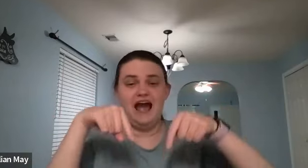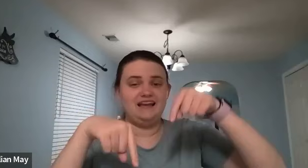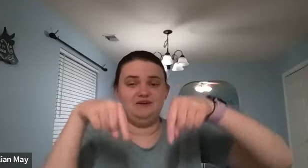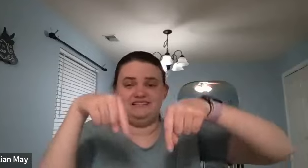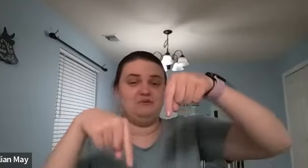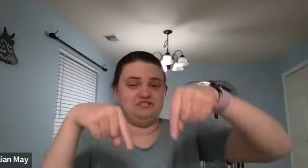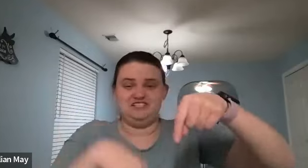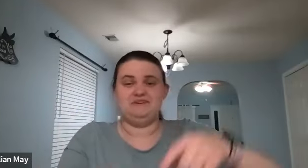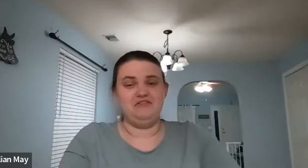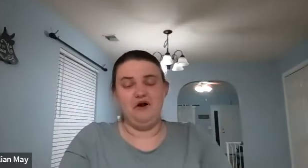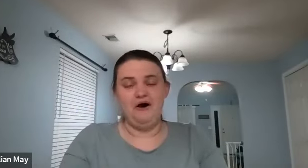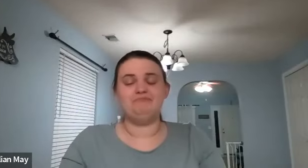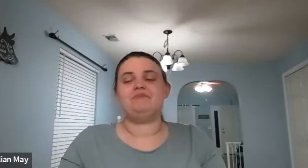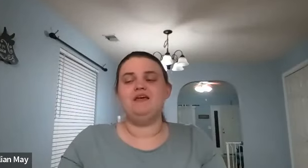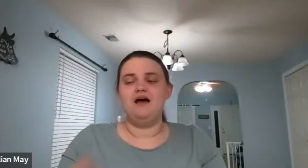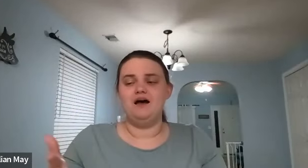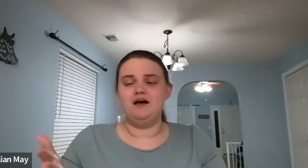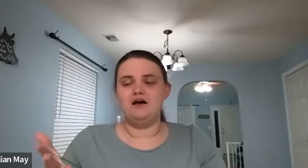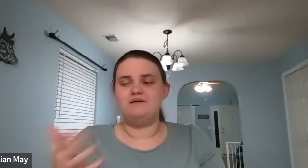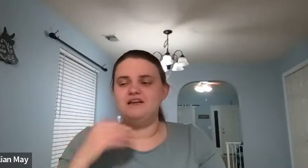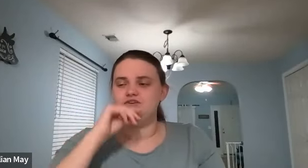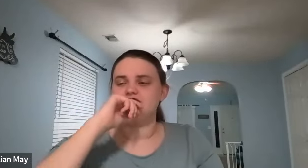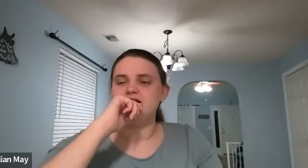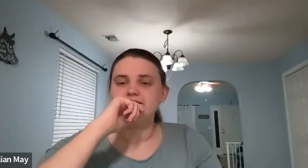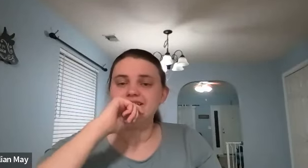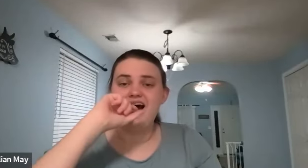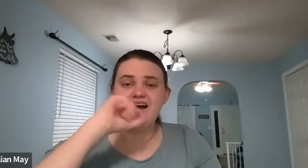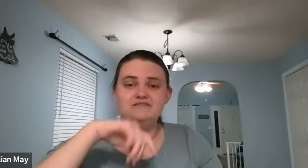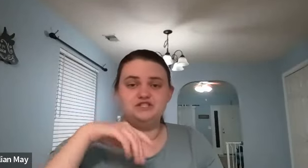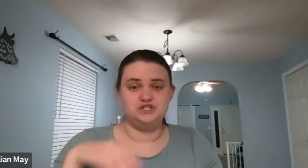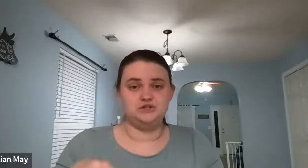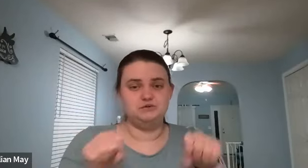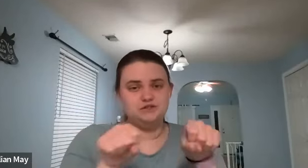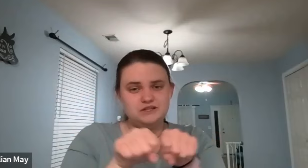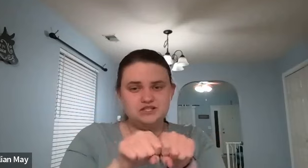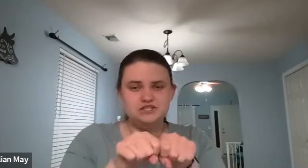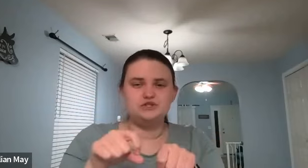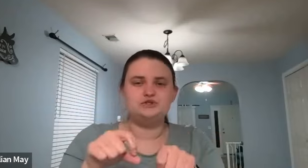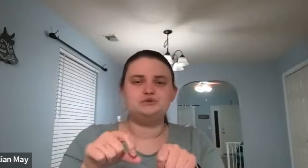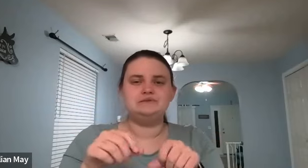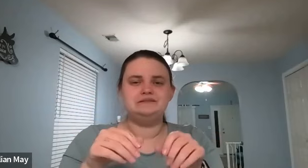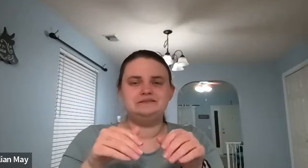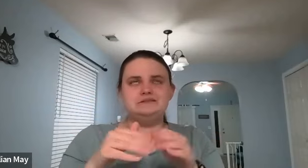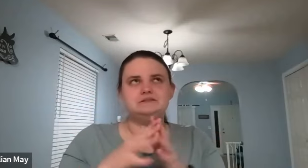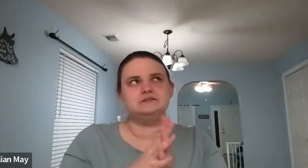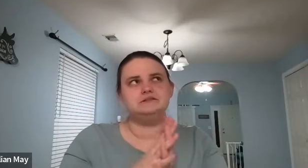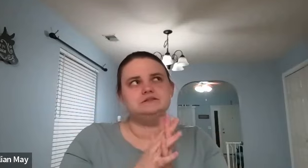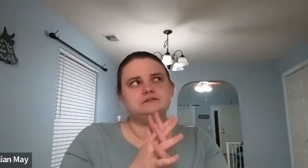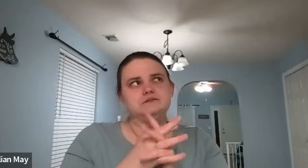I can always know when she's coming down the hall. If you're talking about like the height of a shoe, you would do like shoe. Ooh,